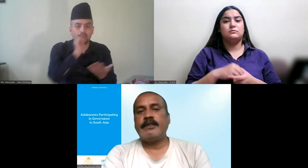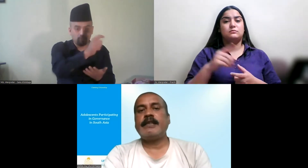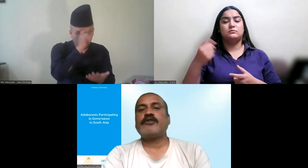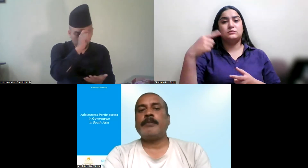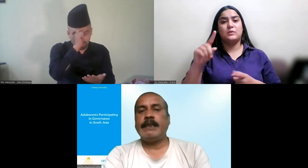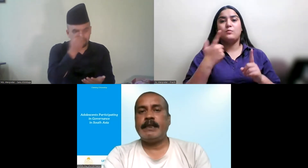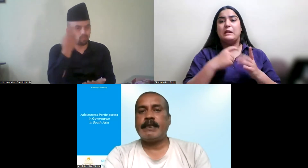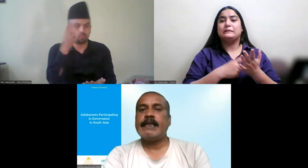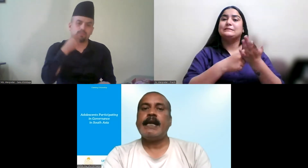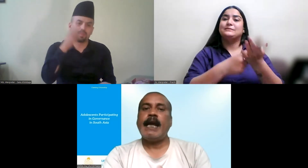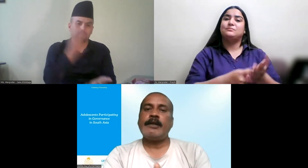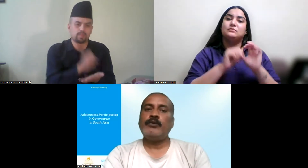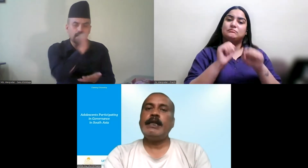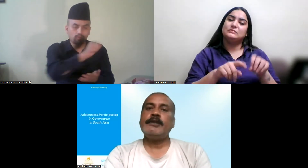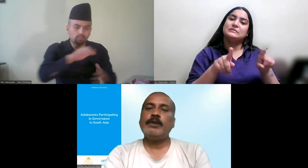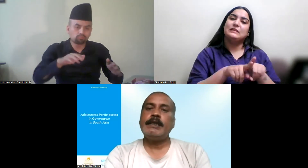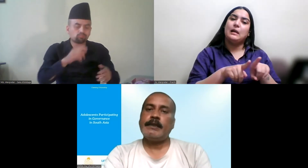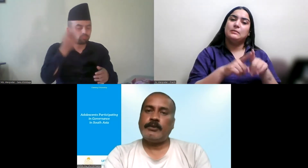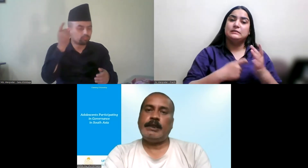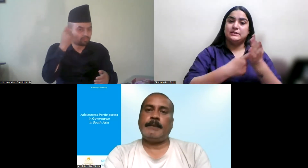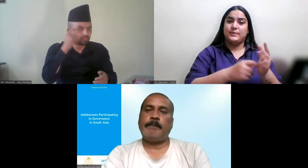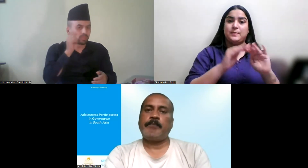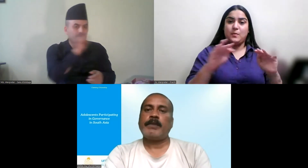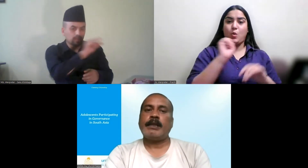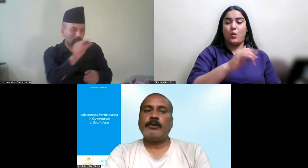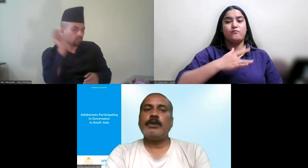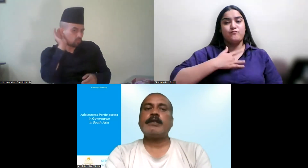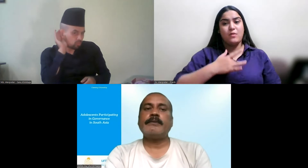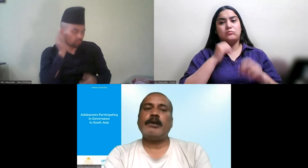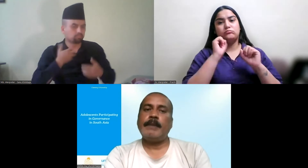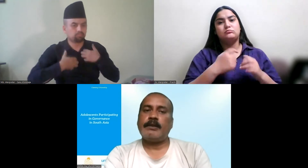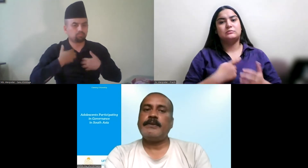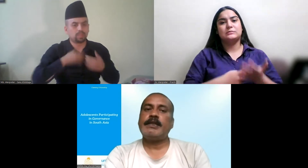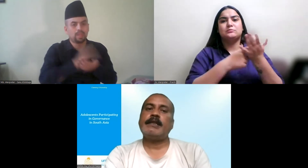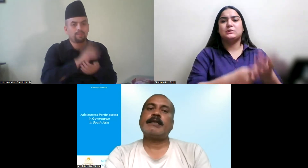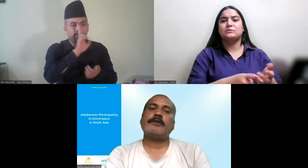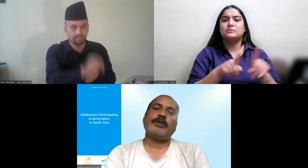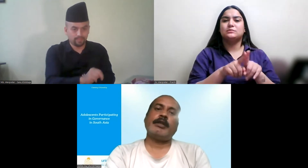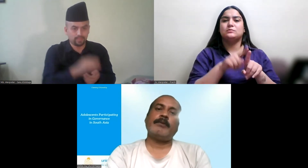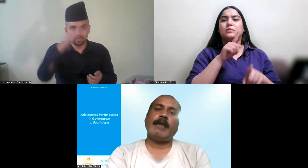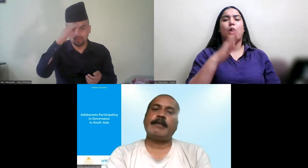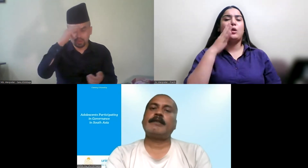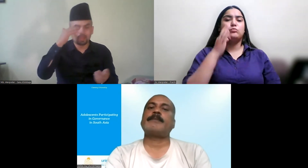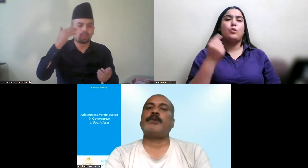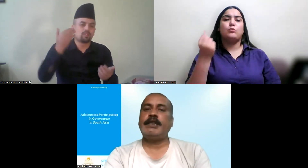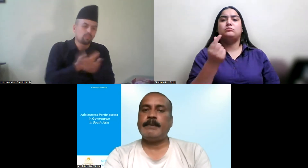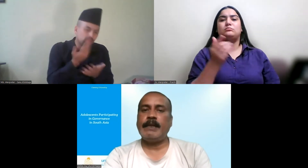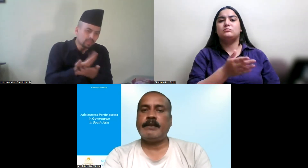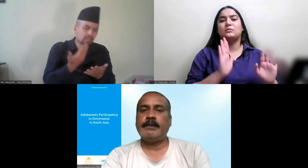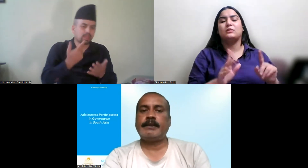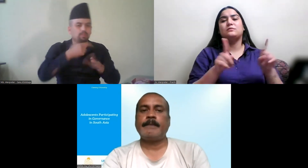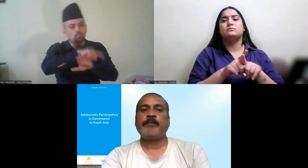the children's opinions and willing to listen to them. The roles of government officials, social mobilizers,